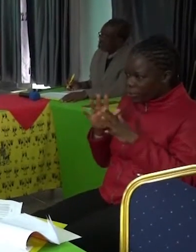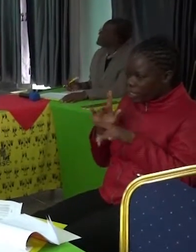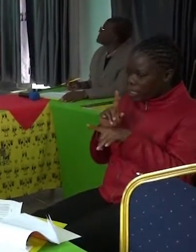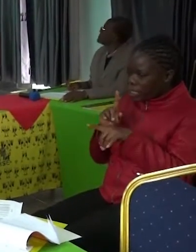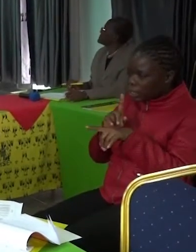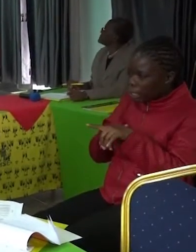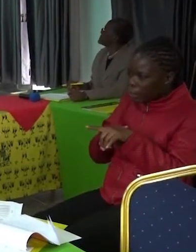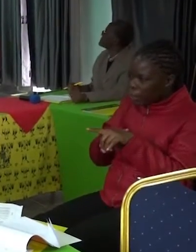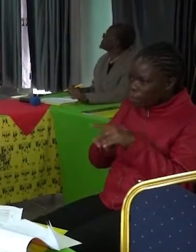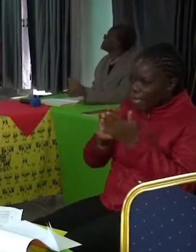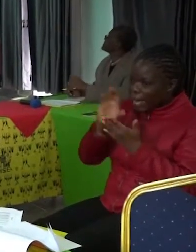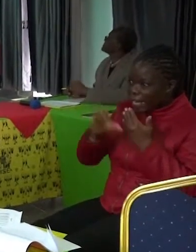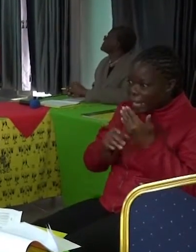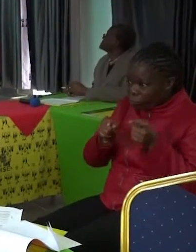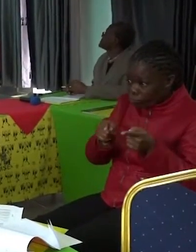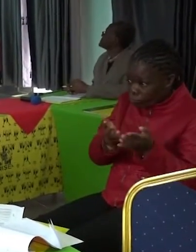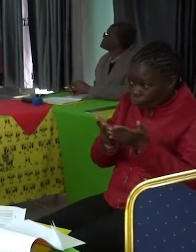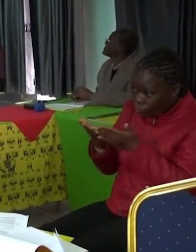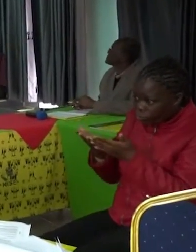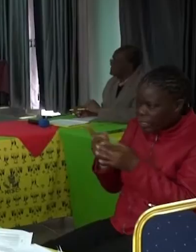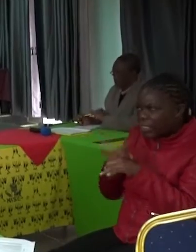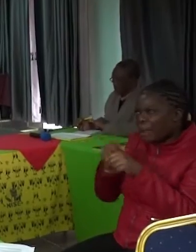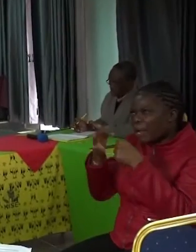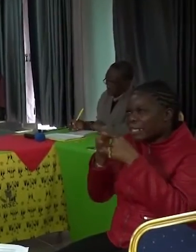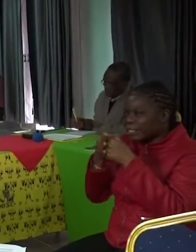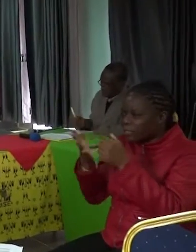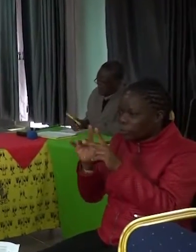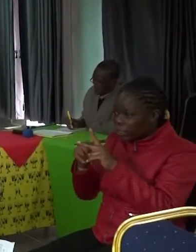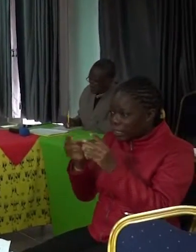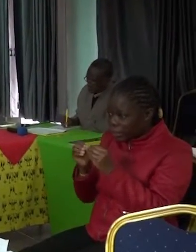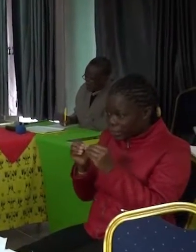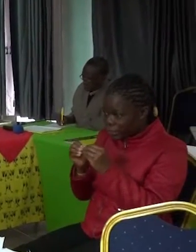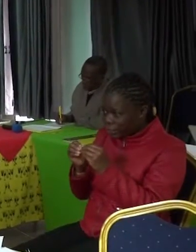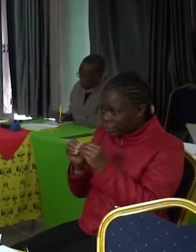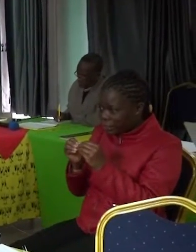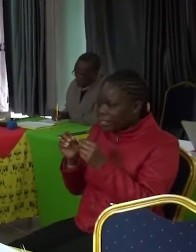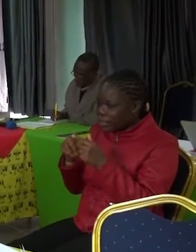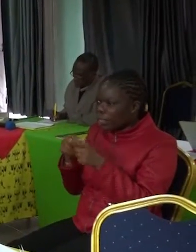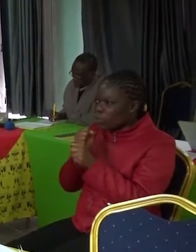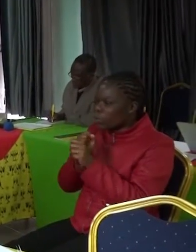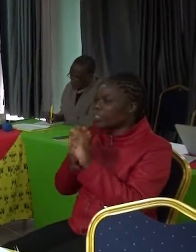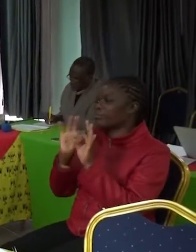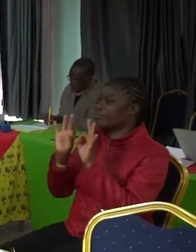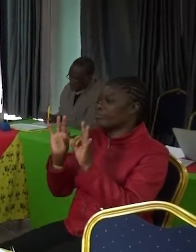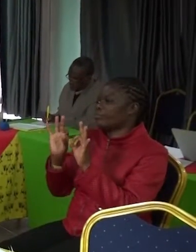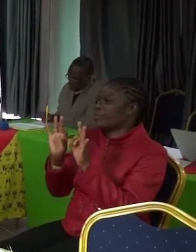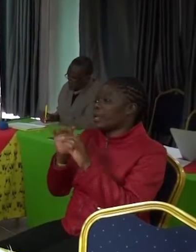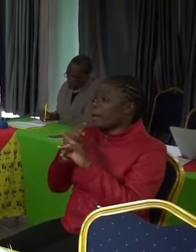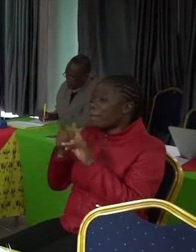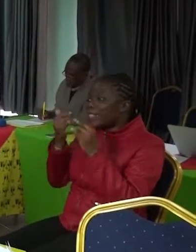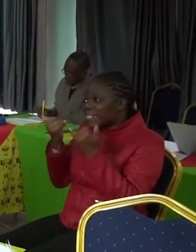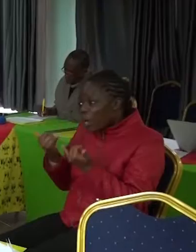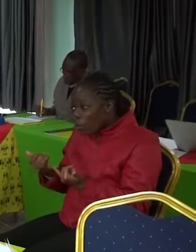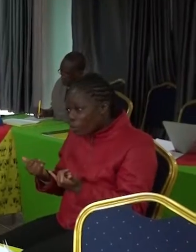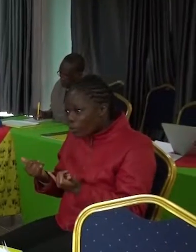has outlived the purpose, and it was nice, we would do it so well. But